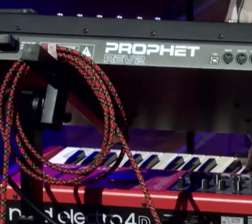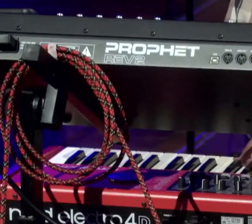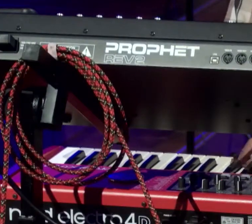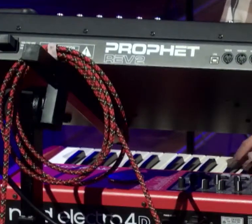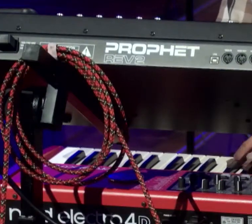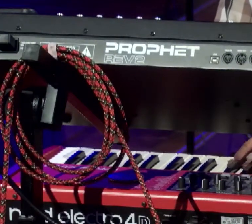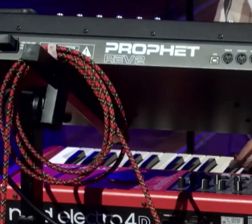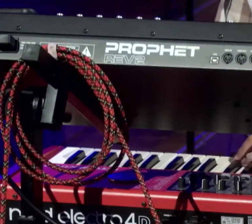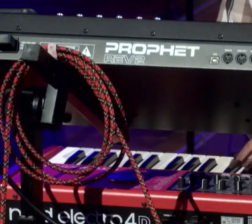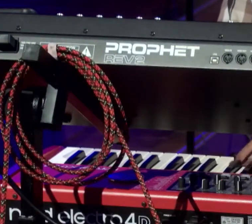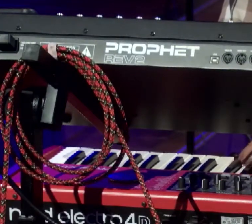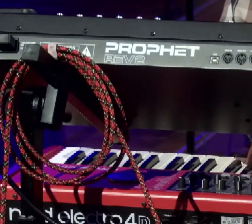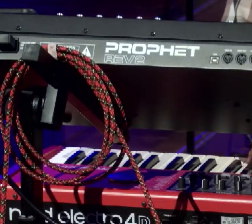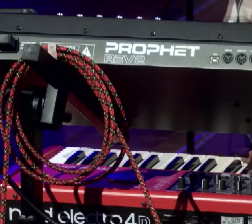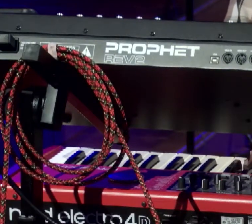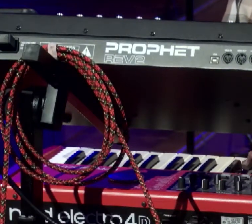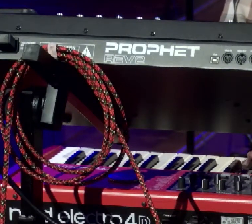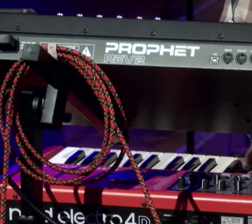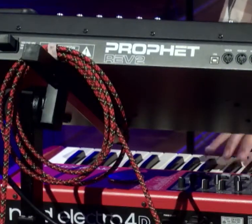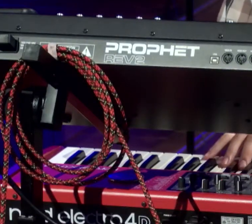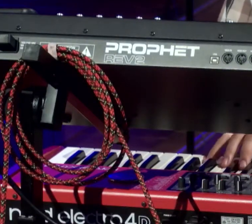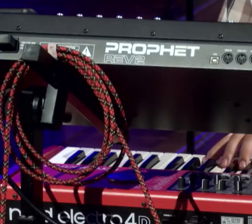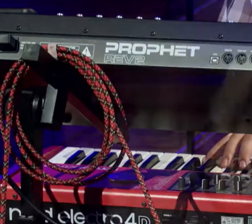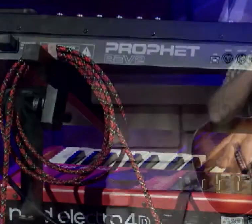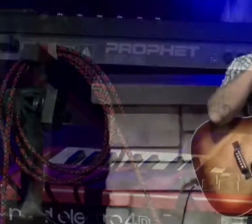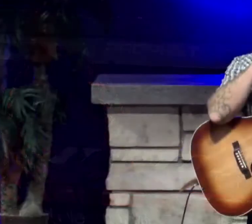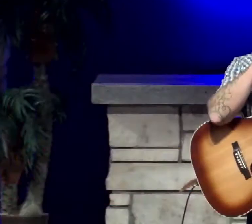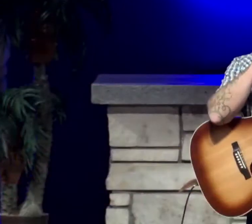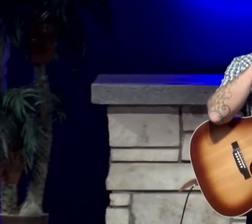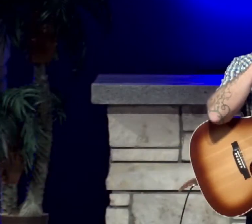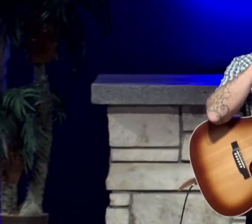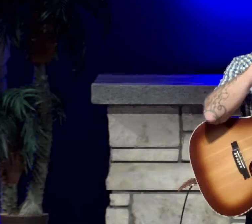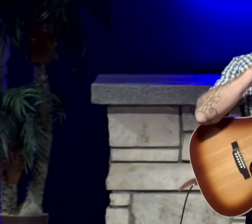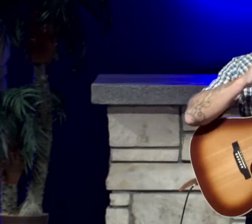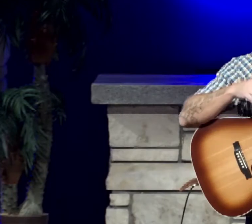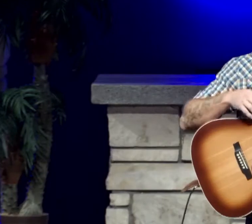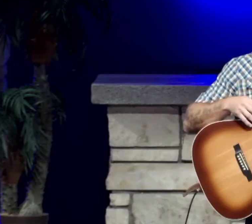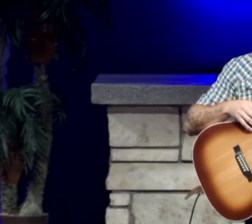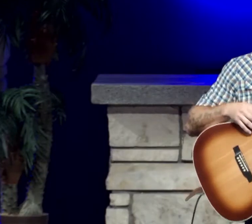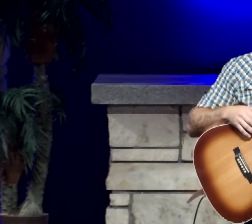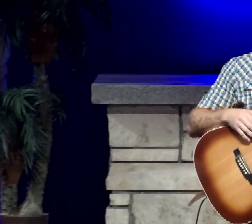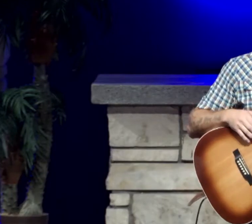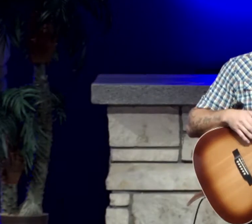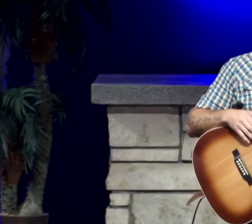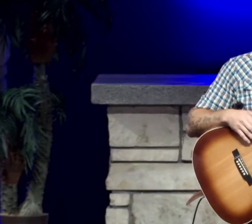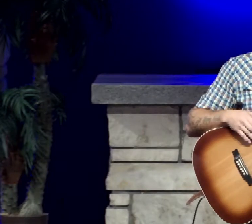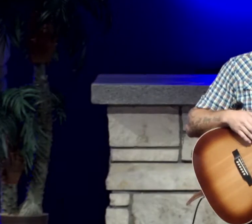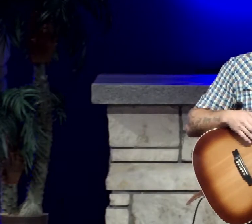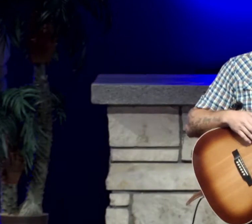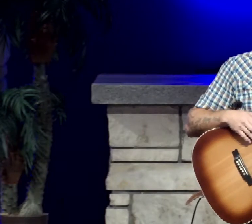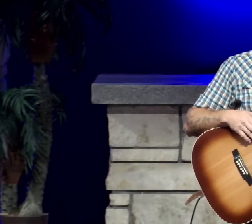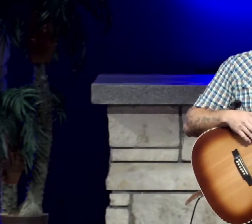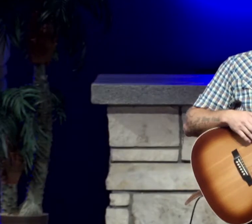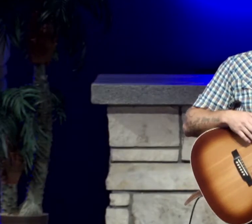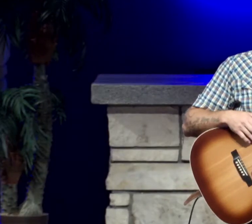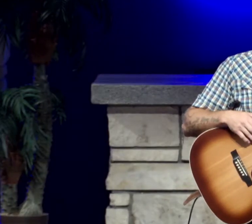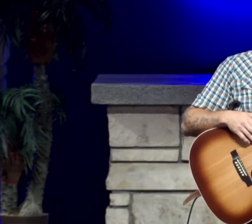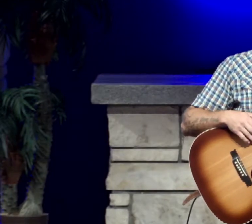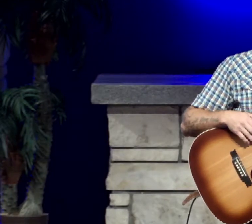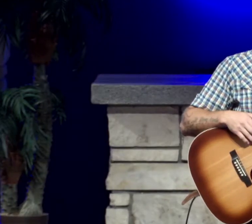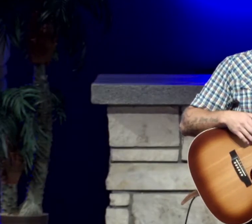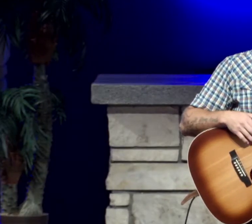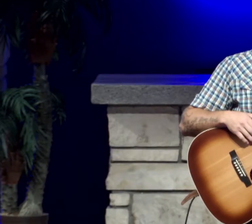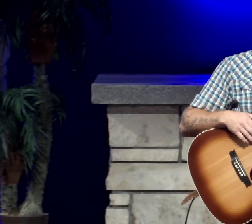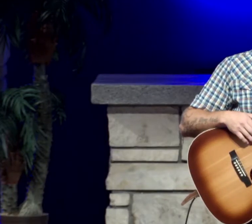Bless the Lord, oh my soul, oh my soul,